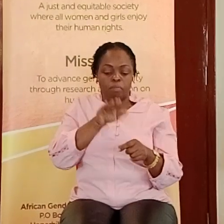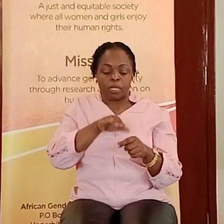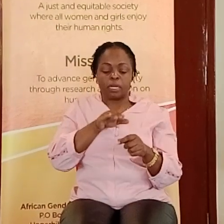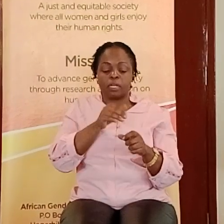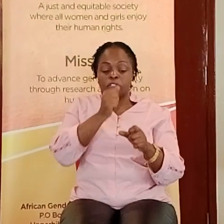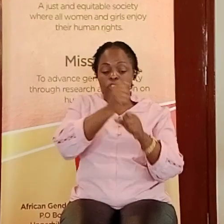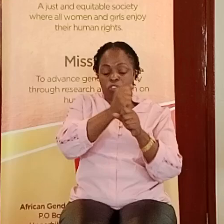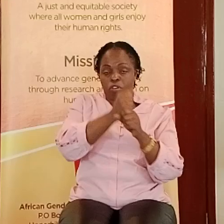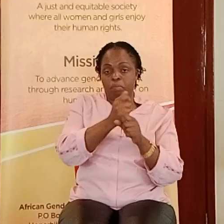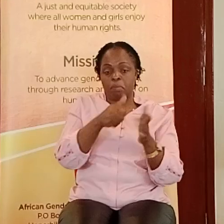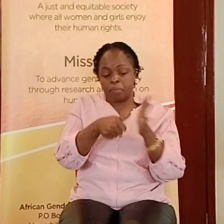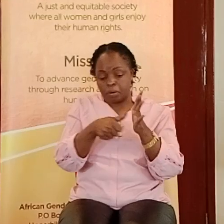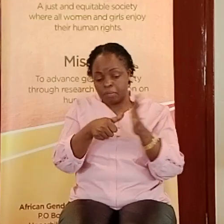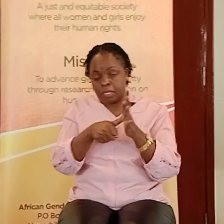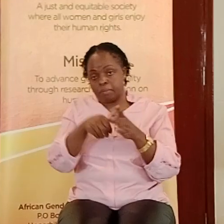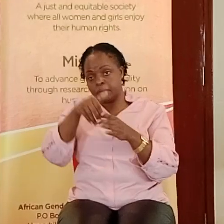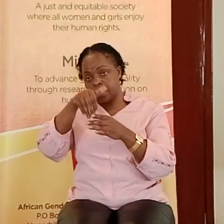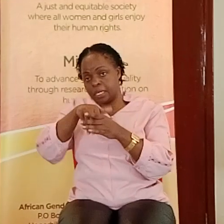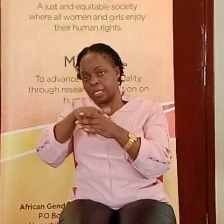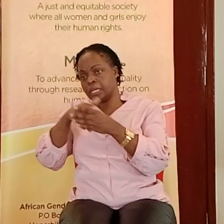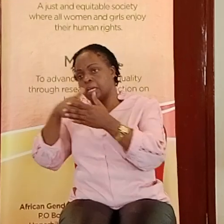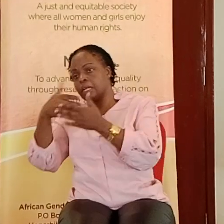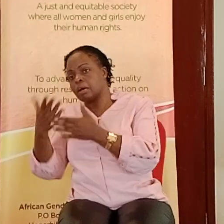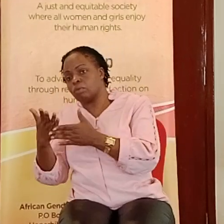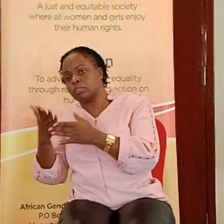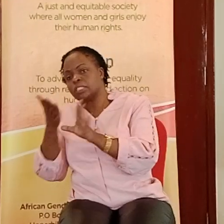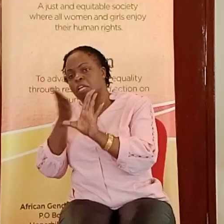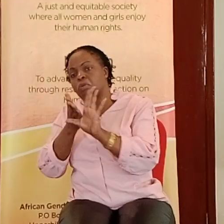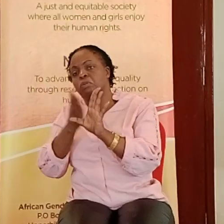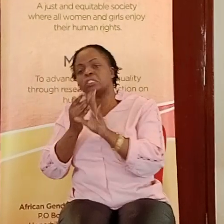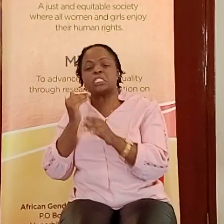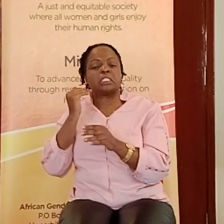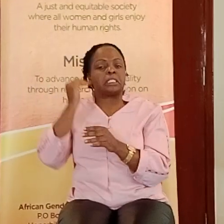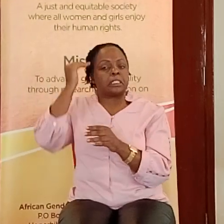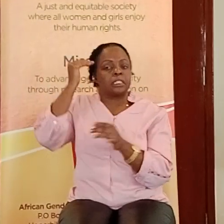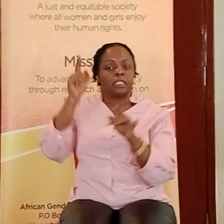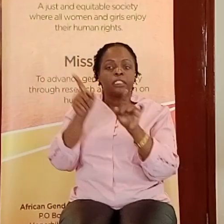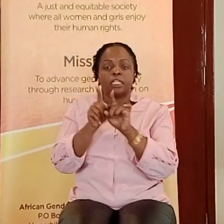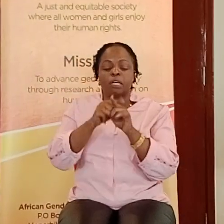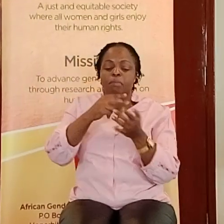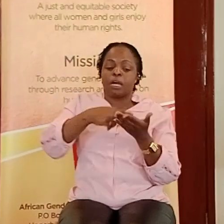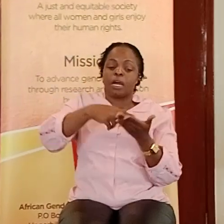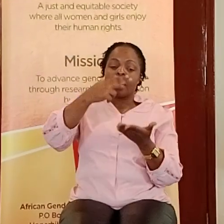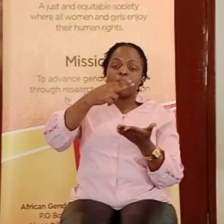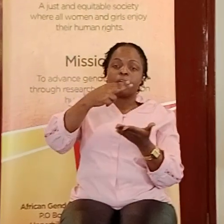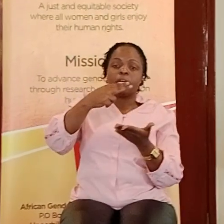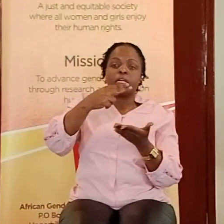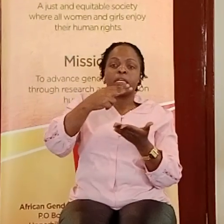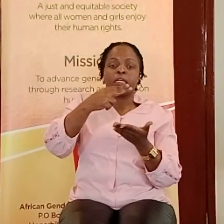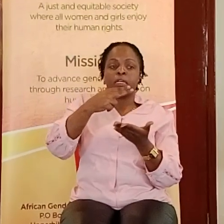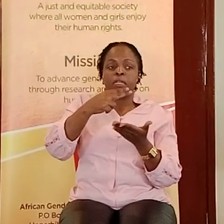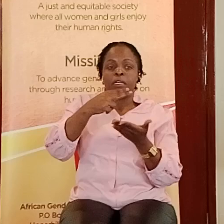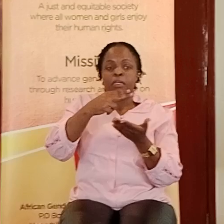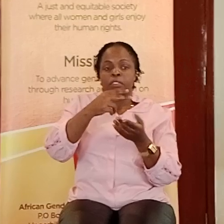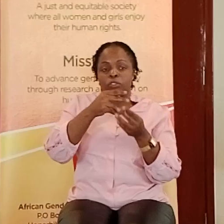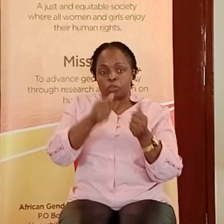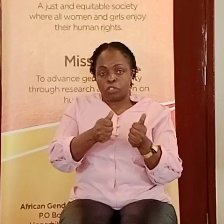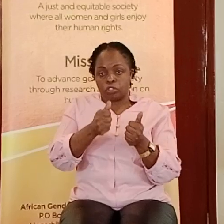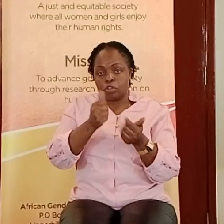and outdoors, psychological and emotional stress, and higher mortality compared to men. As we speak, we